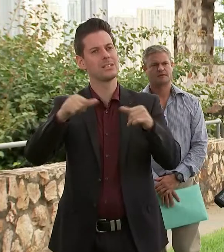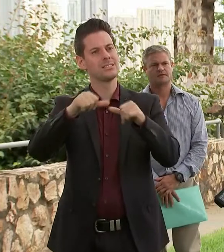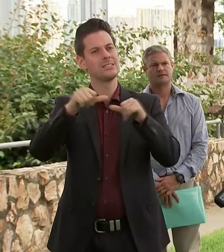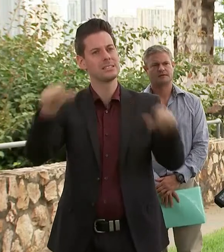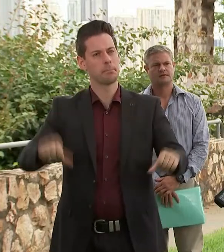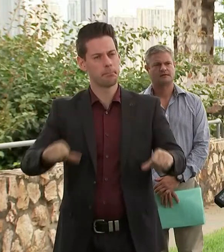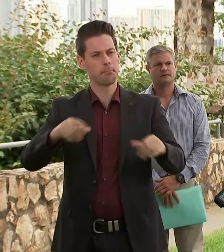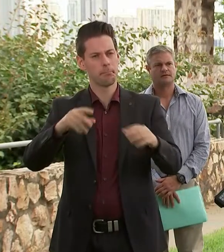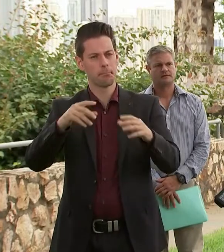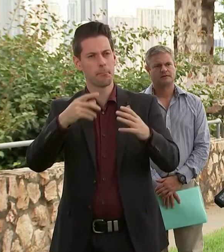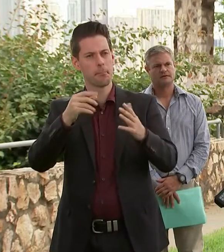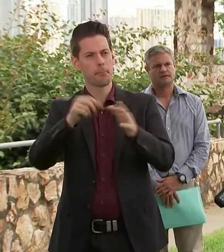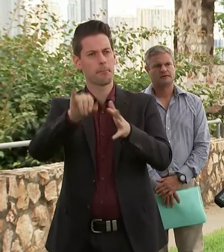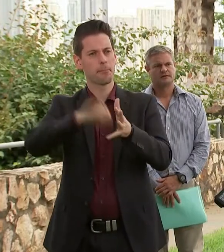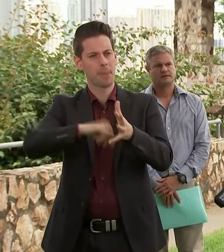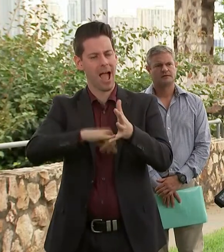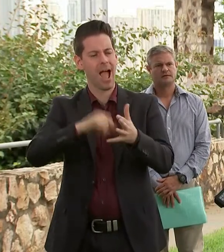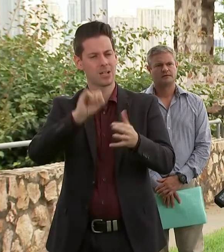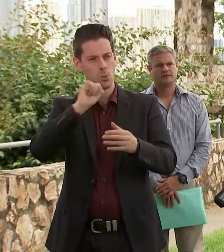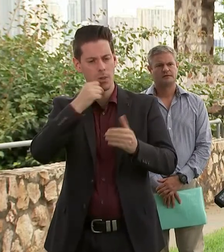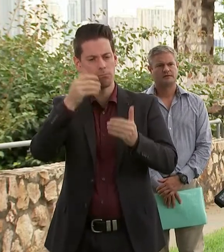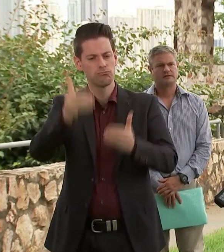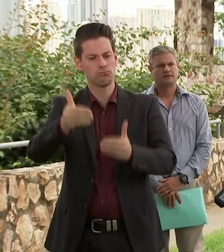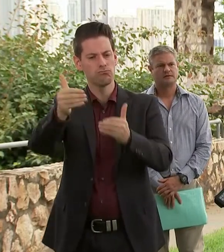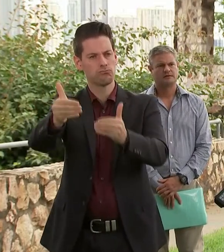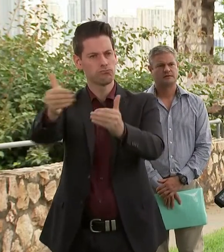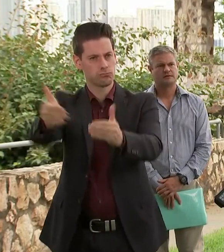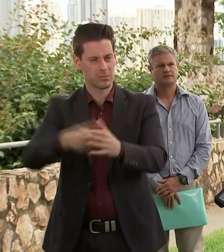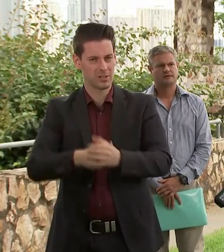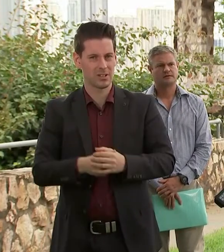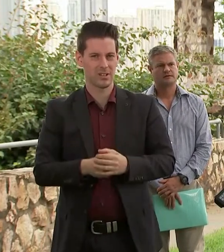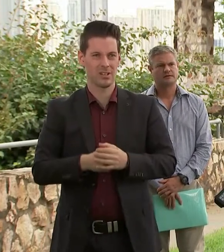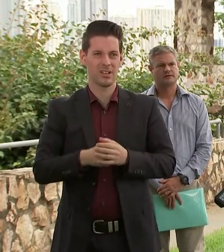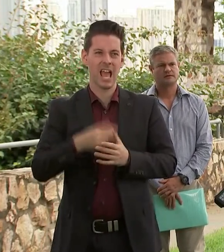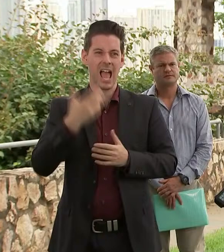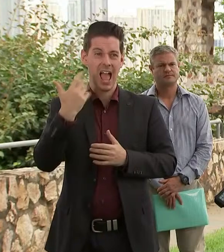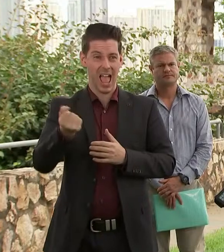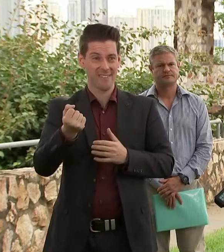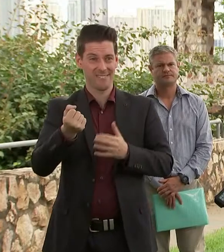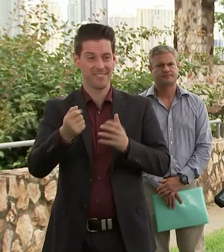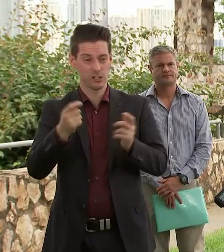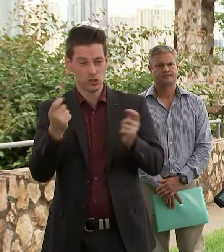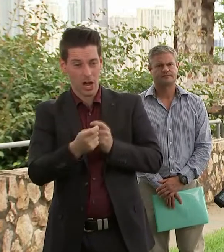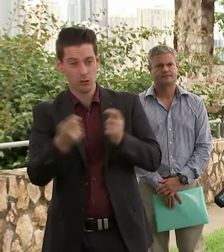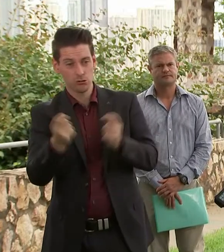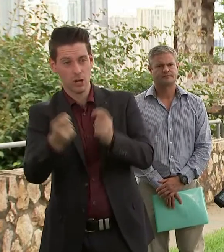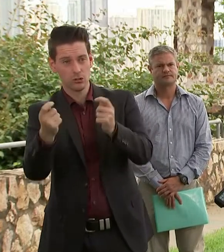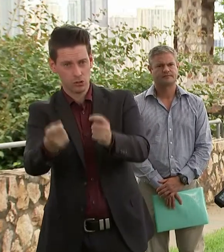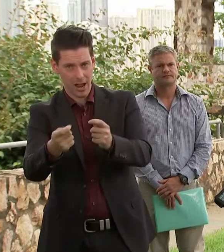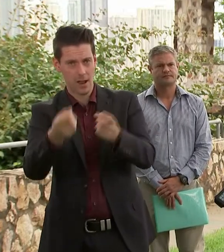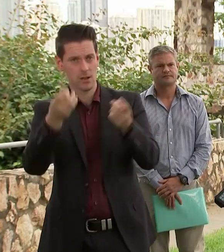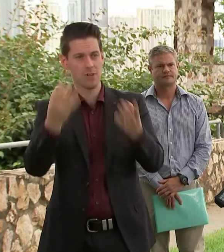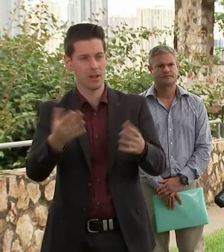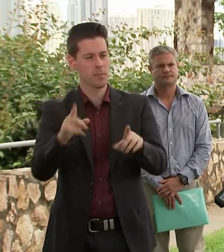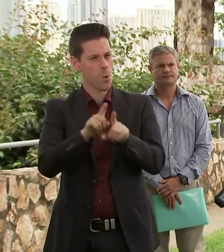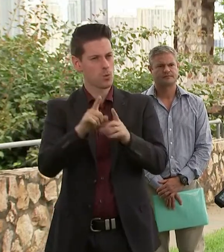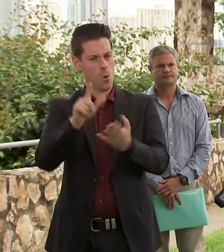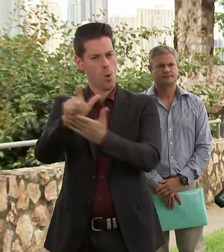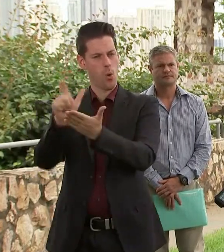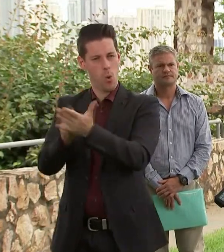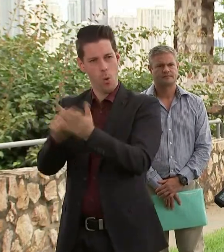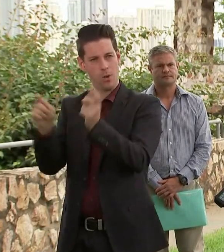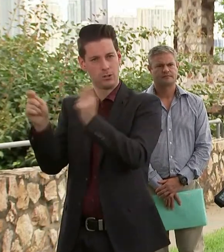an operational shift, a different posture, there is a technical change, but also a legal